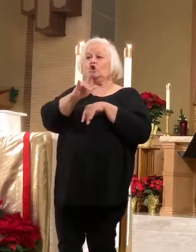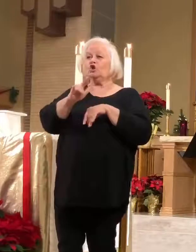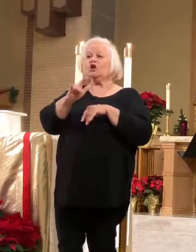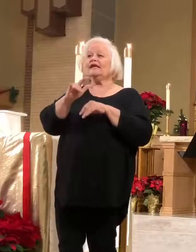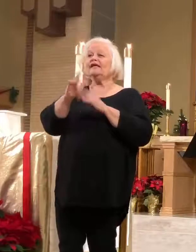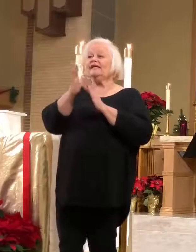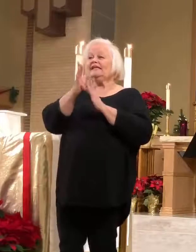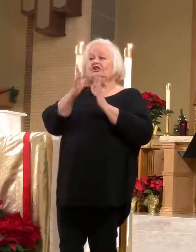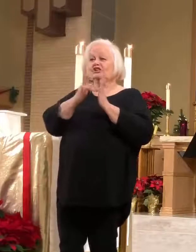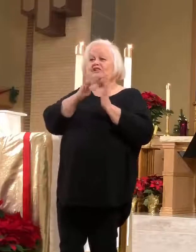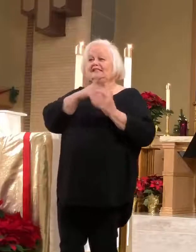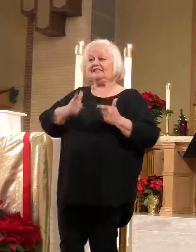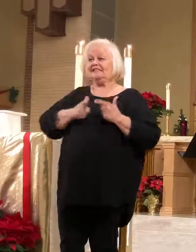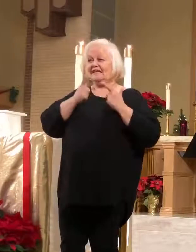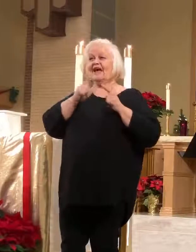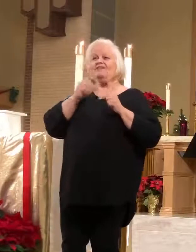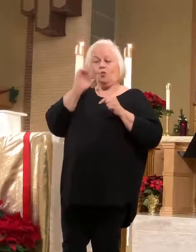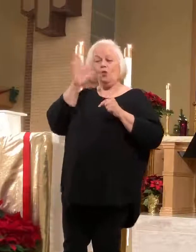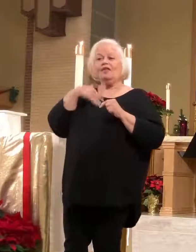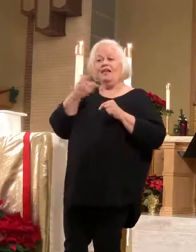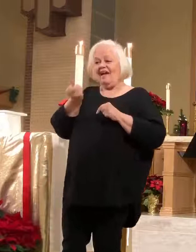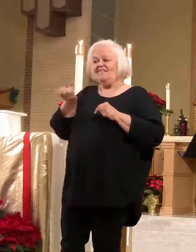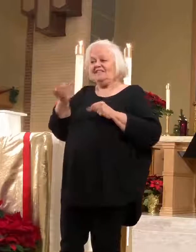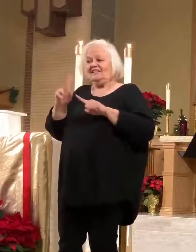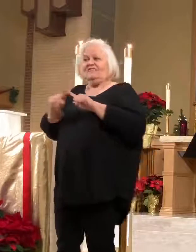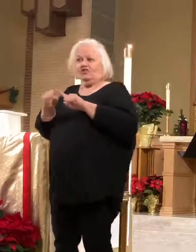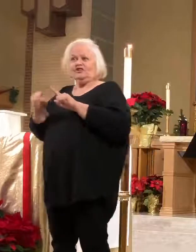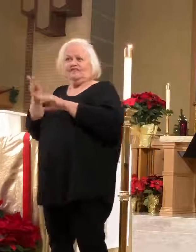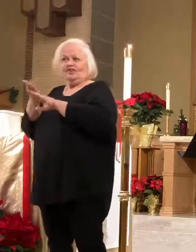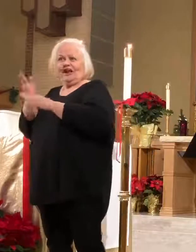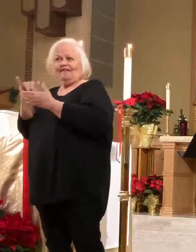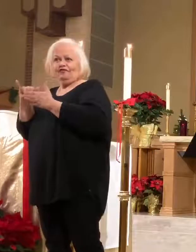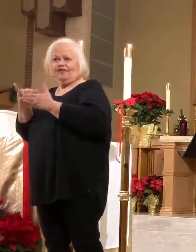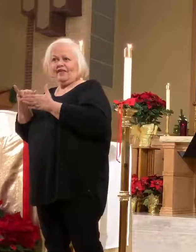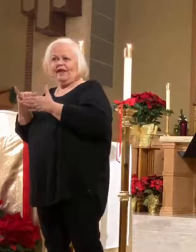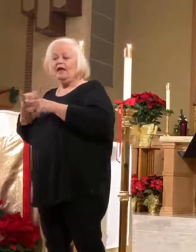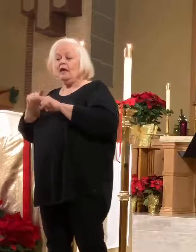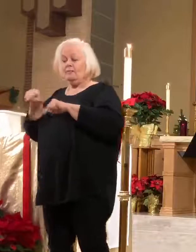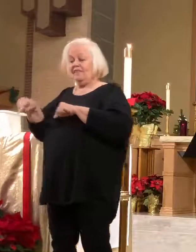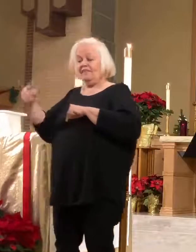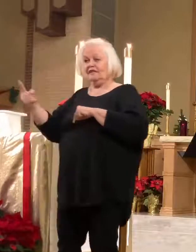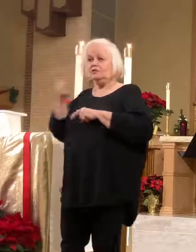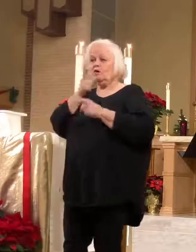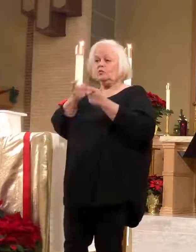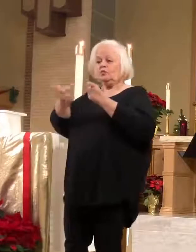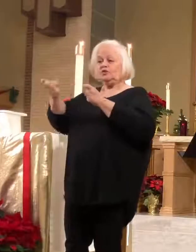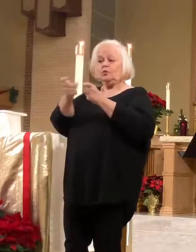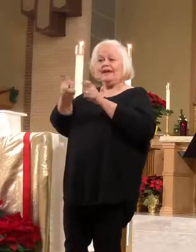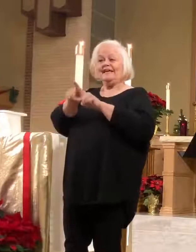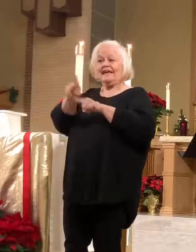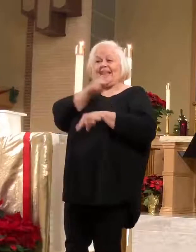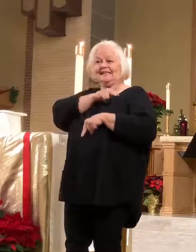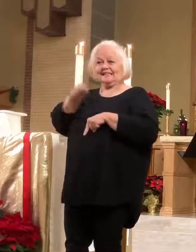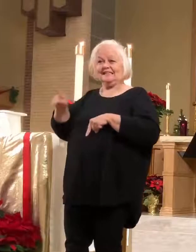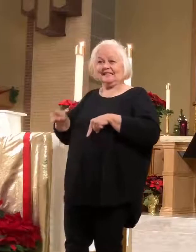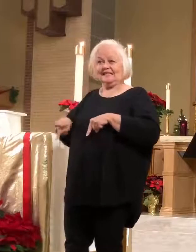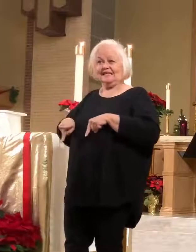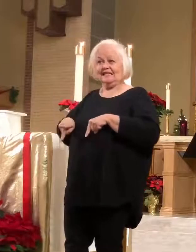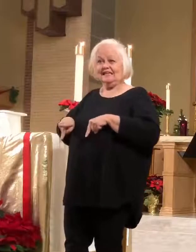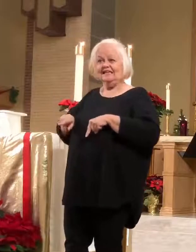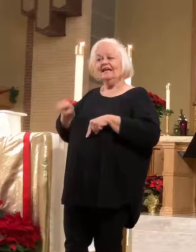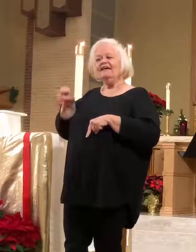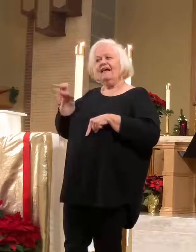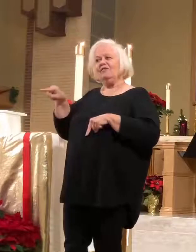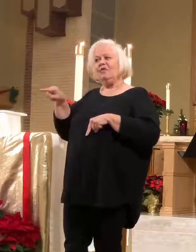Herods after him, but this particular Herod was reigning in Israel as the king. Of course, he was kind